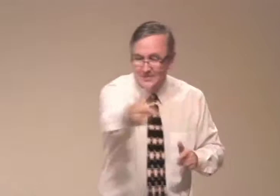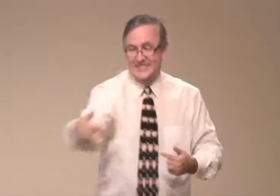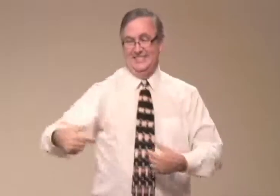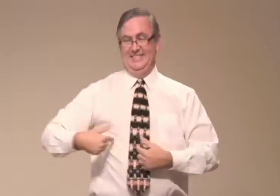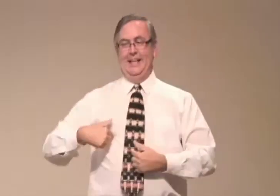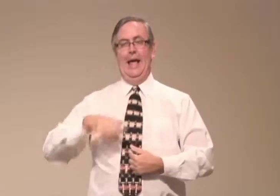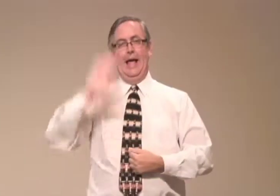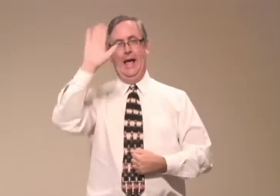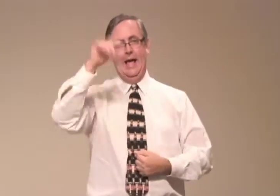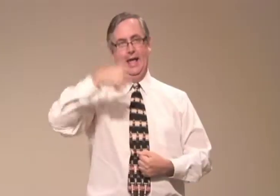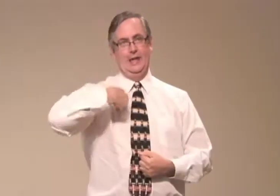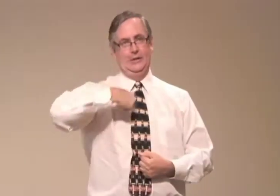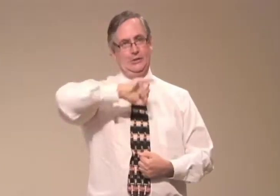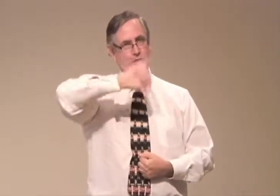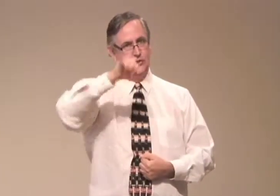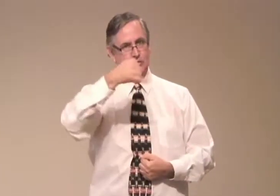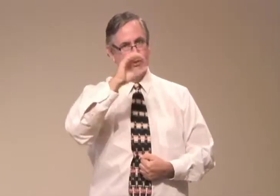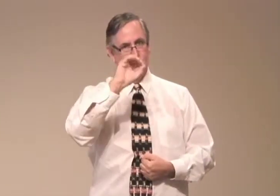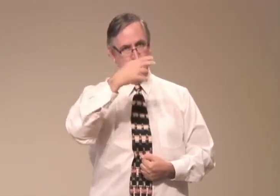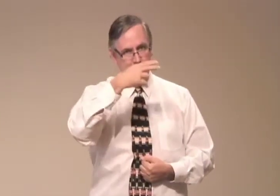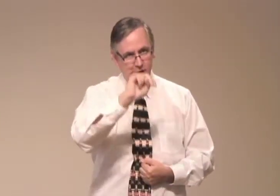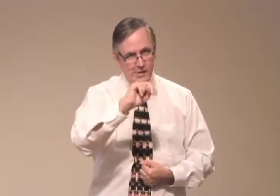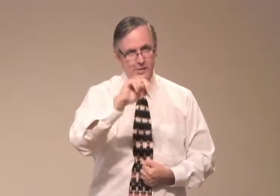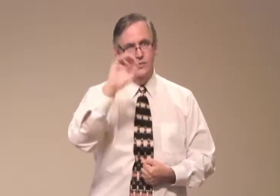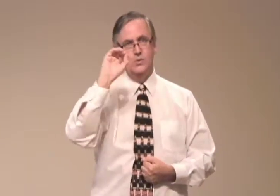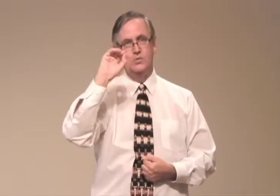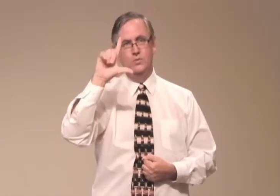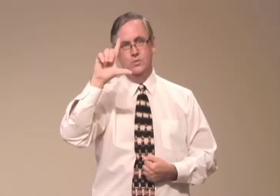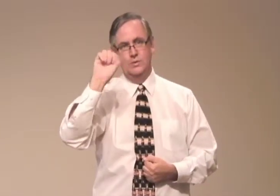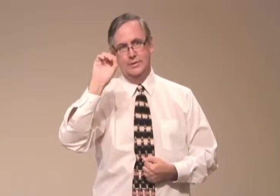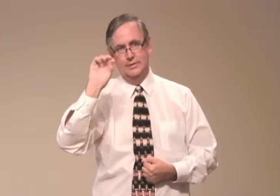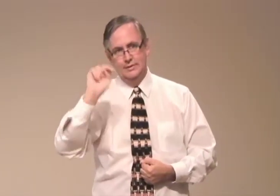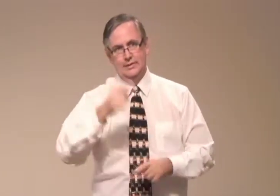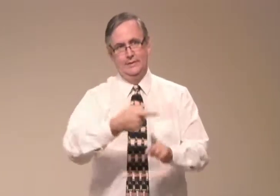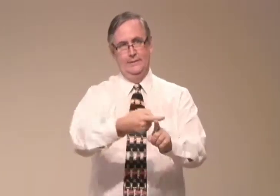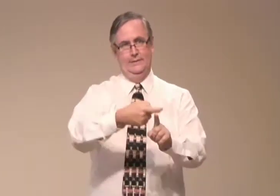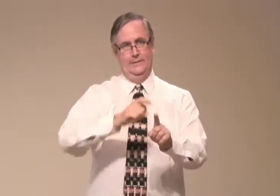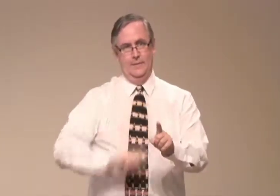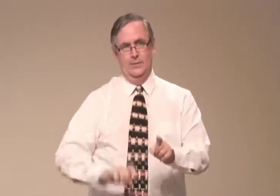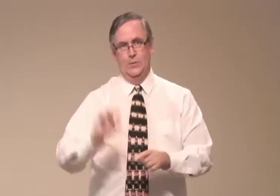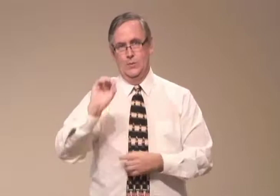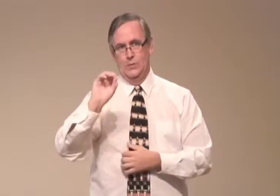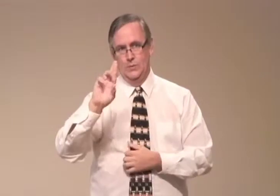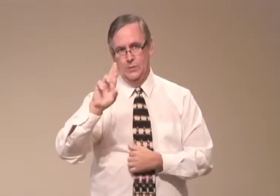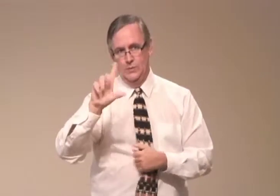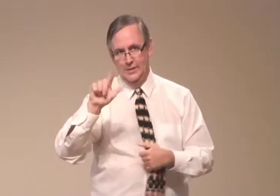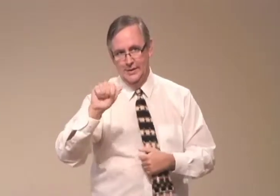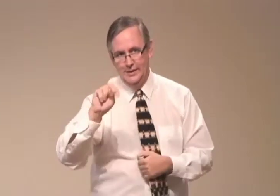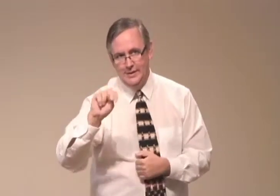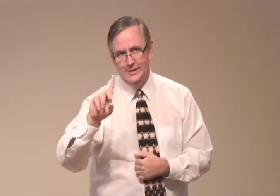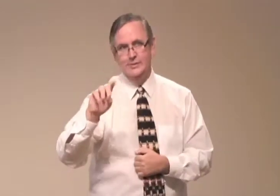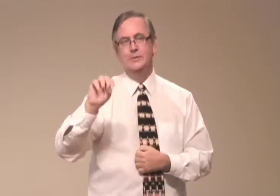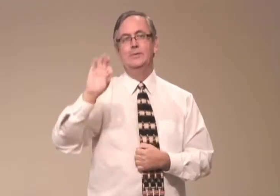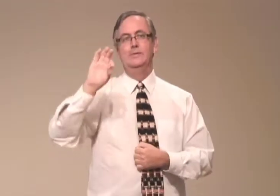the room. Everybody introduces. I said, Hi, my name is John Olson and I'm from Orlando,